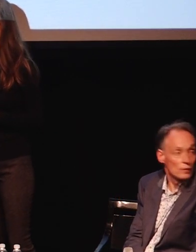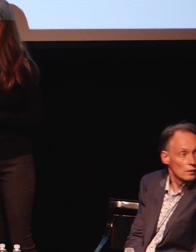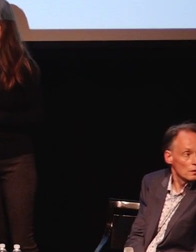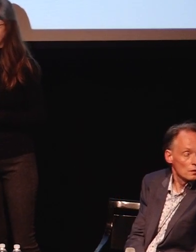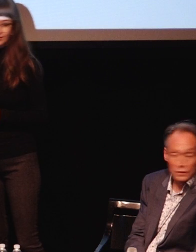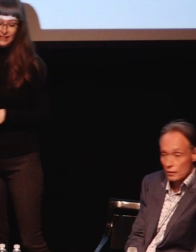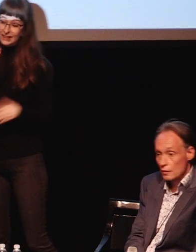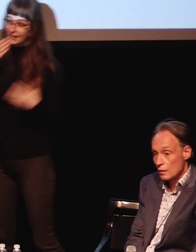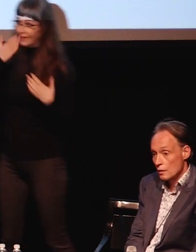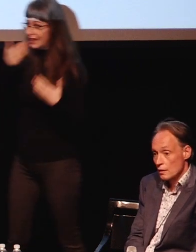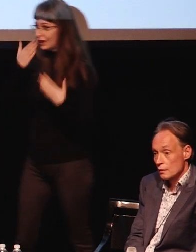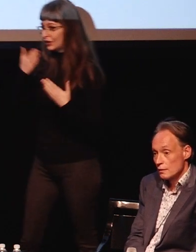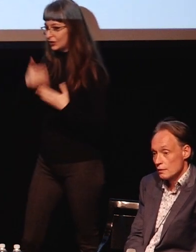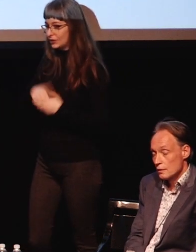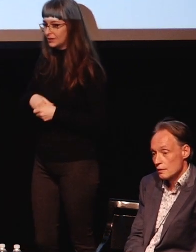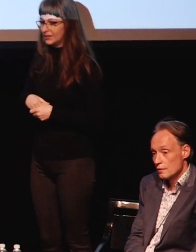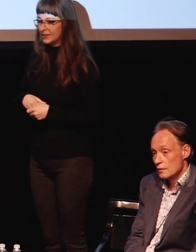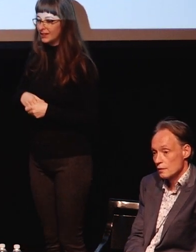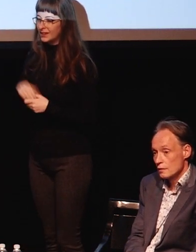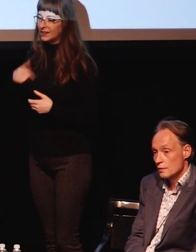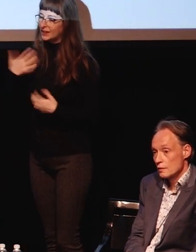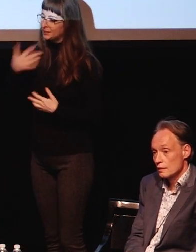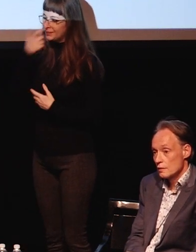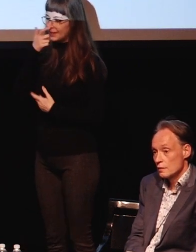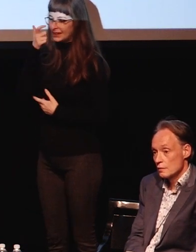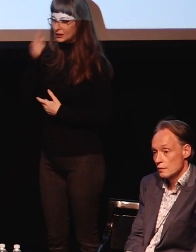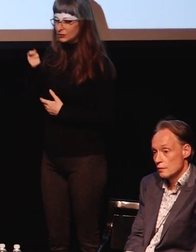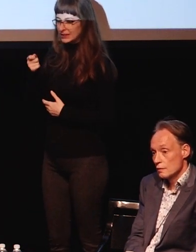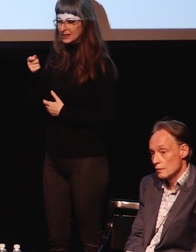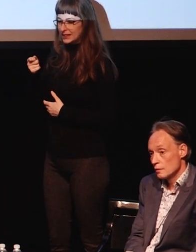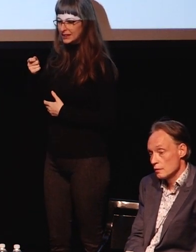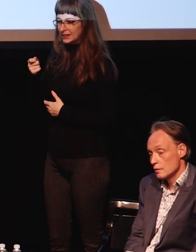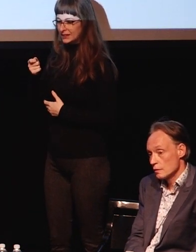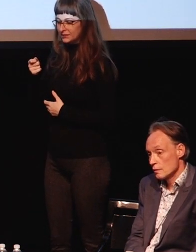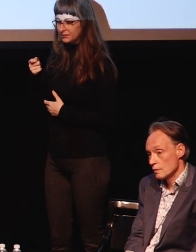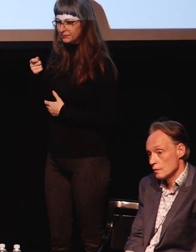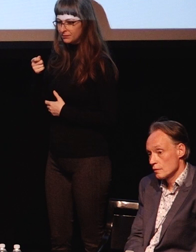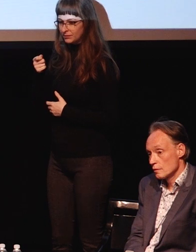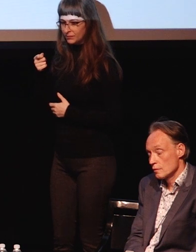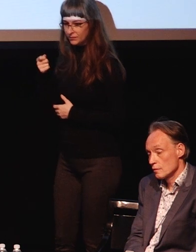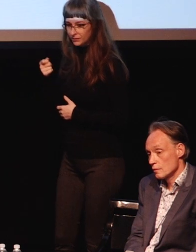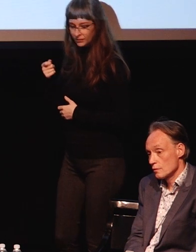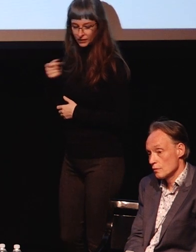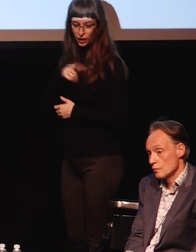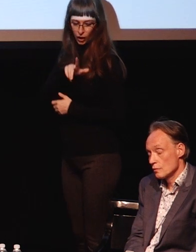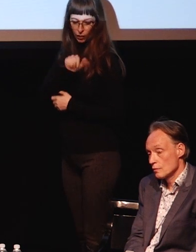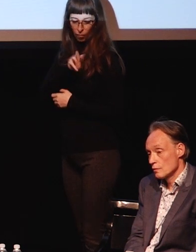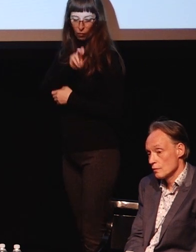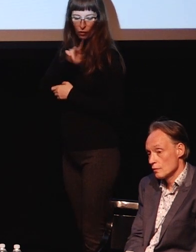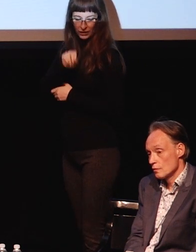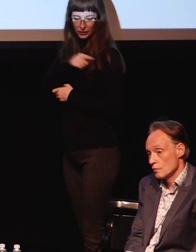Thank you, everybody. I mean, it's so interesting what you said. Really helped me, Lawrence,